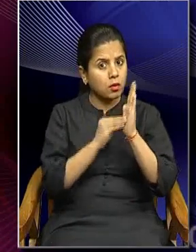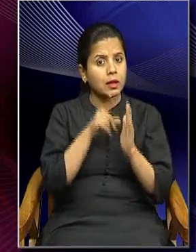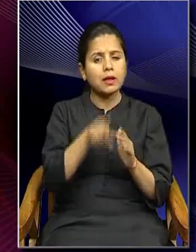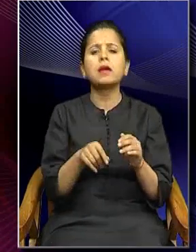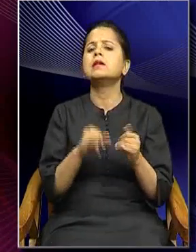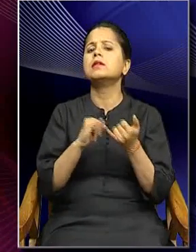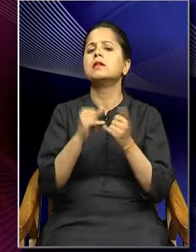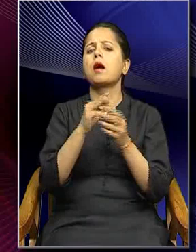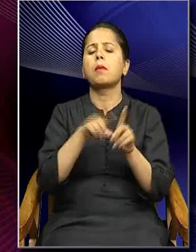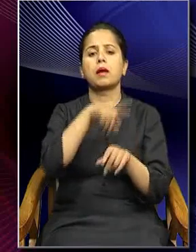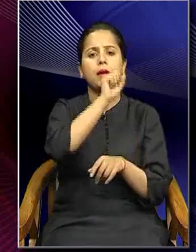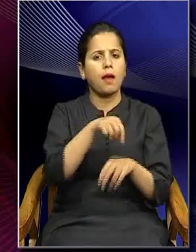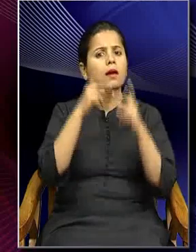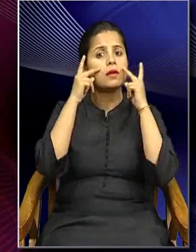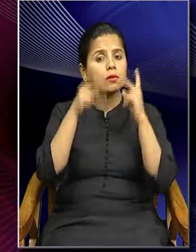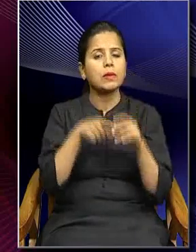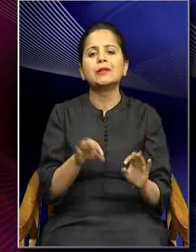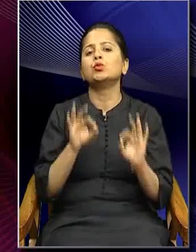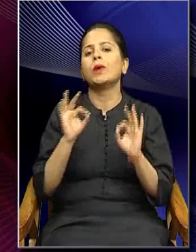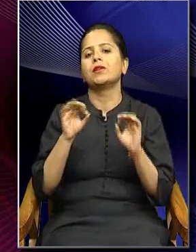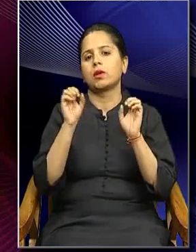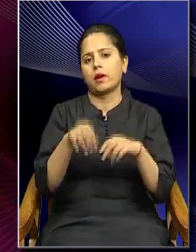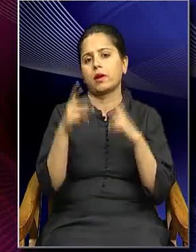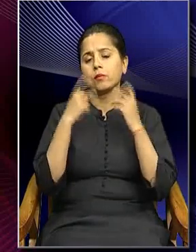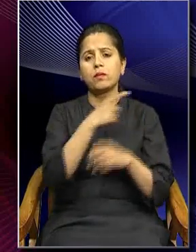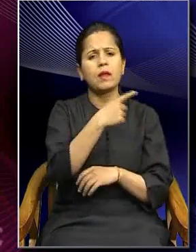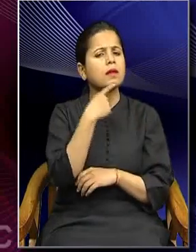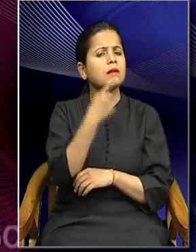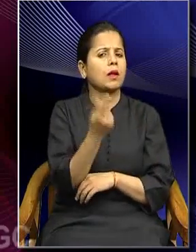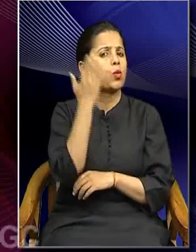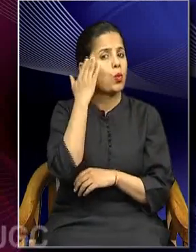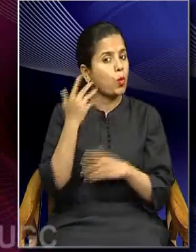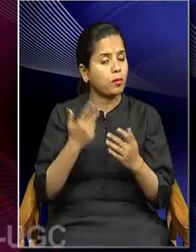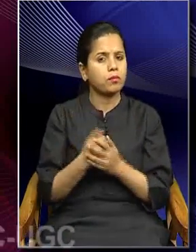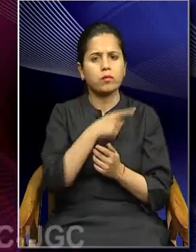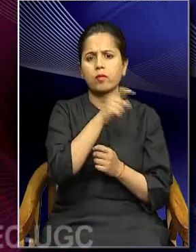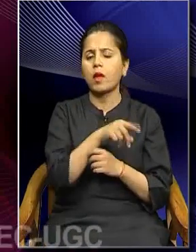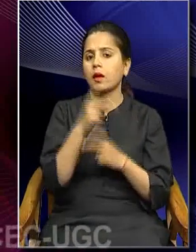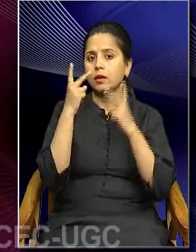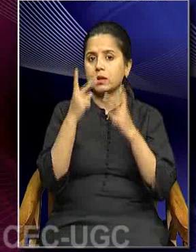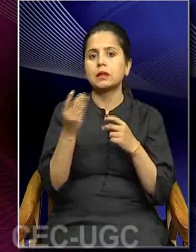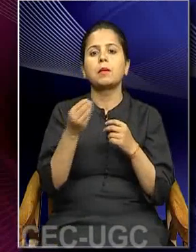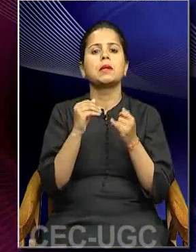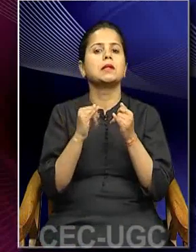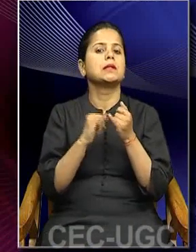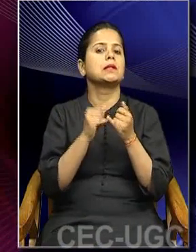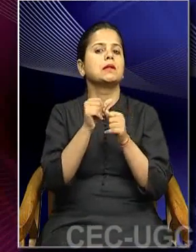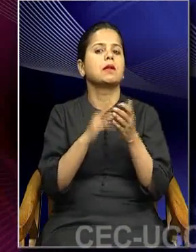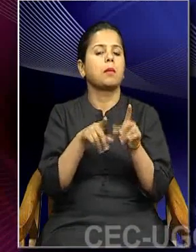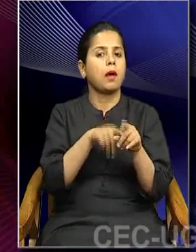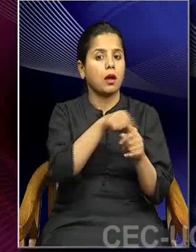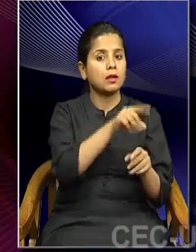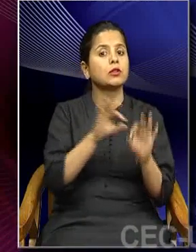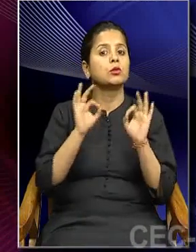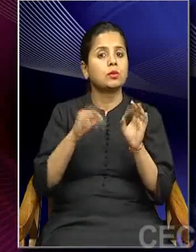Samanya can be viewed as a Vaiśesha. He says this because he considered Samanya and Vaiśesha